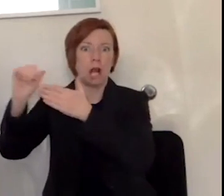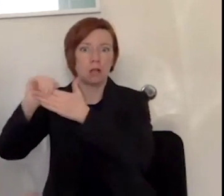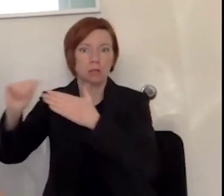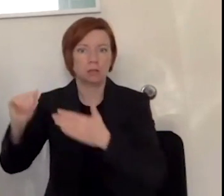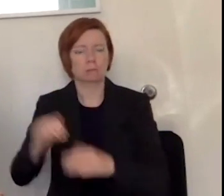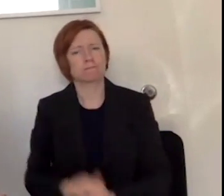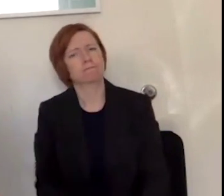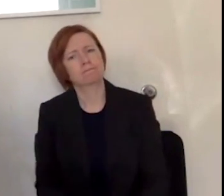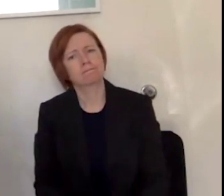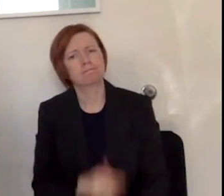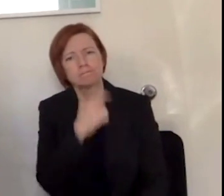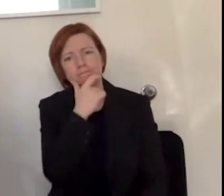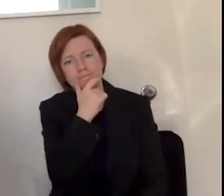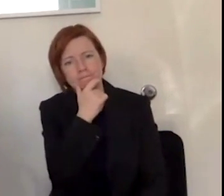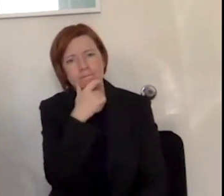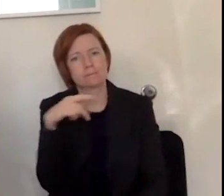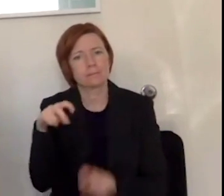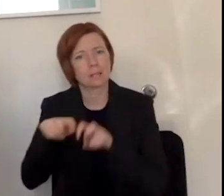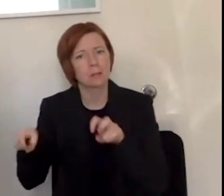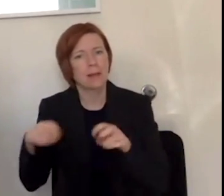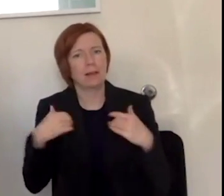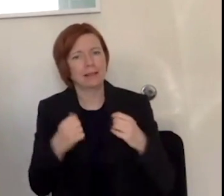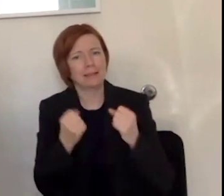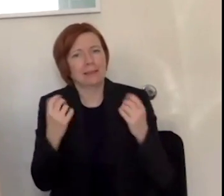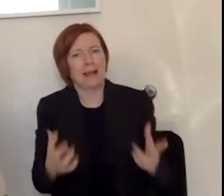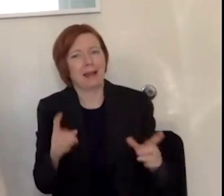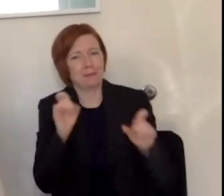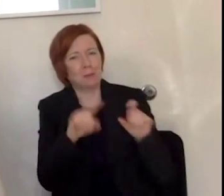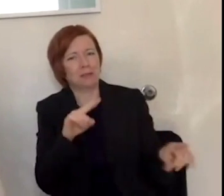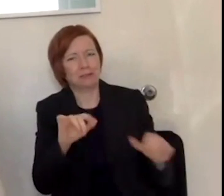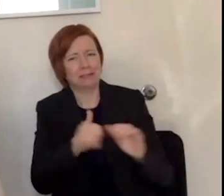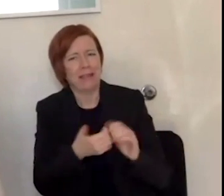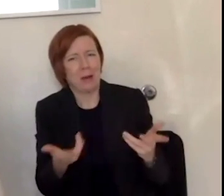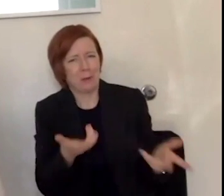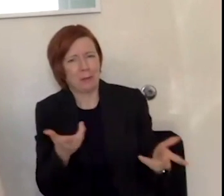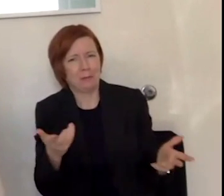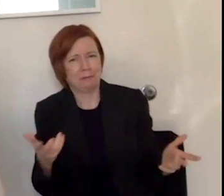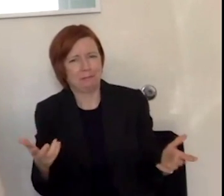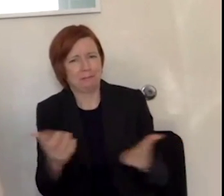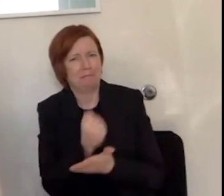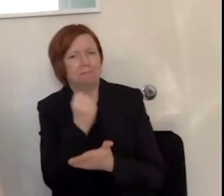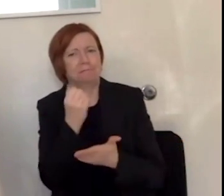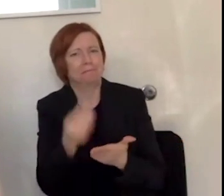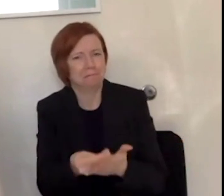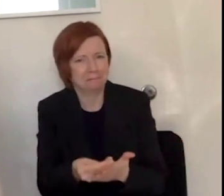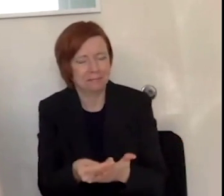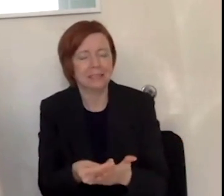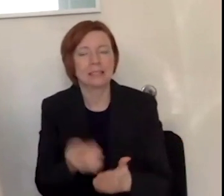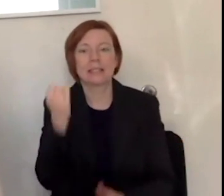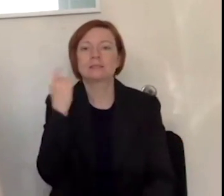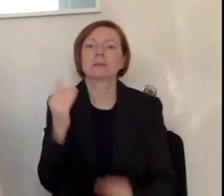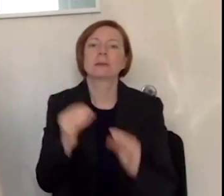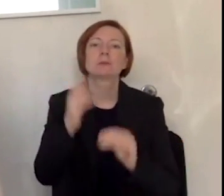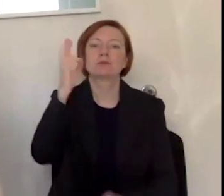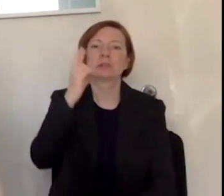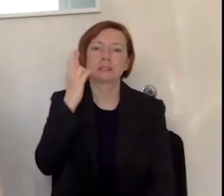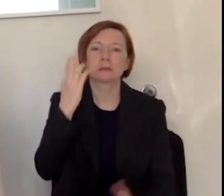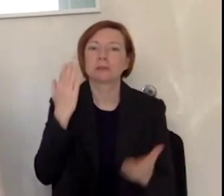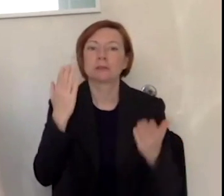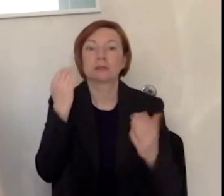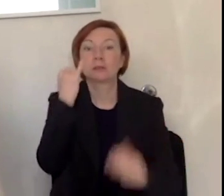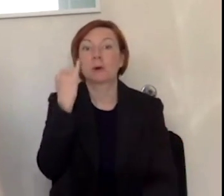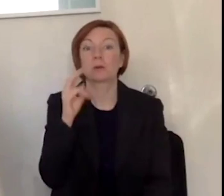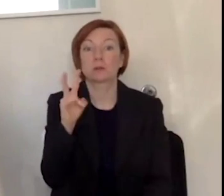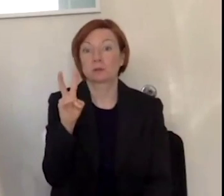$100,000. The panel is going to have a lot of questions about how you're going to close that gap in funding. If it's something more reasonable, like maybe